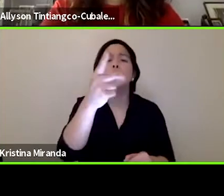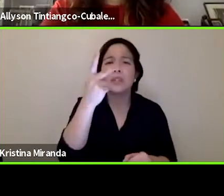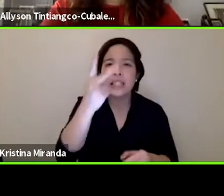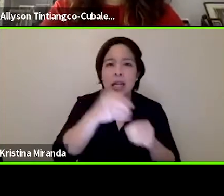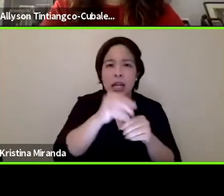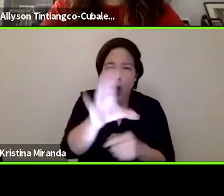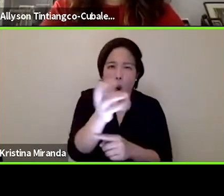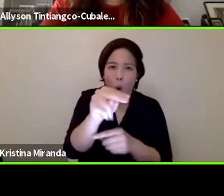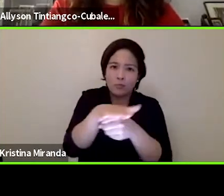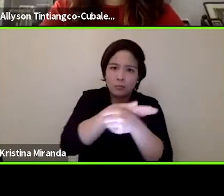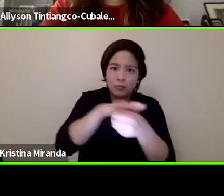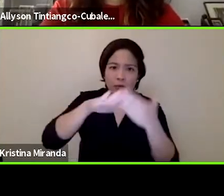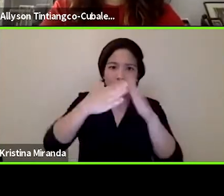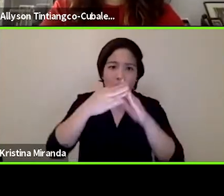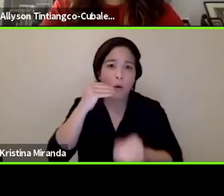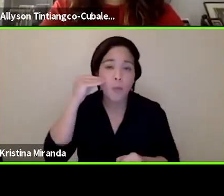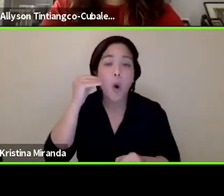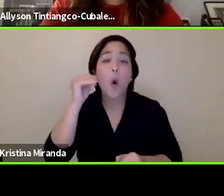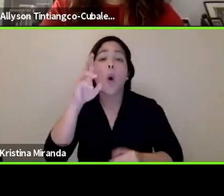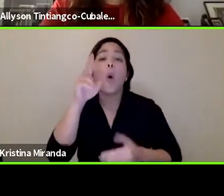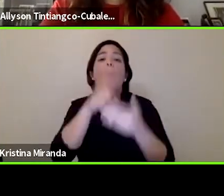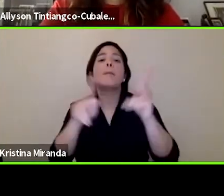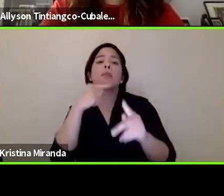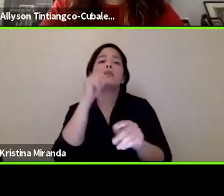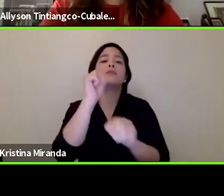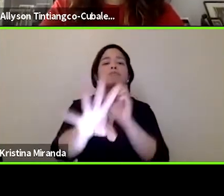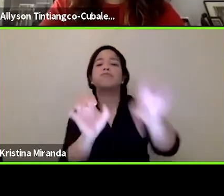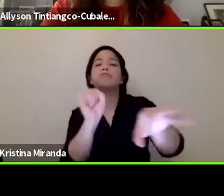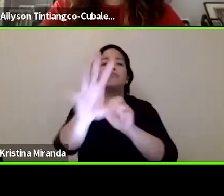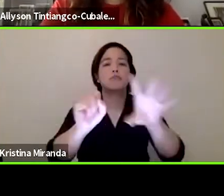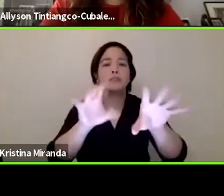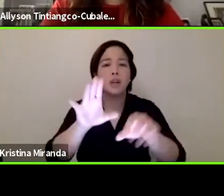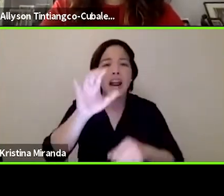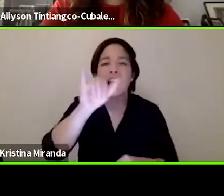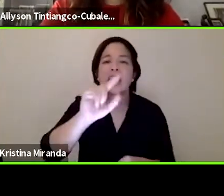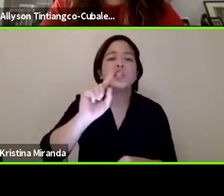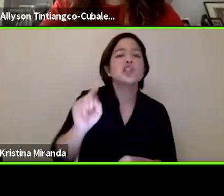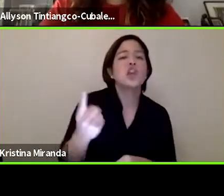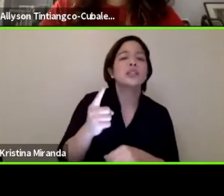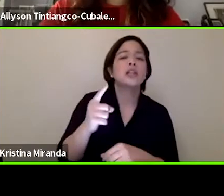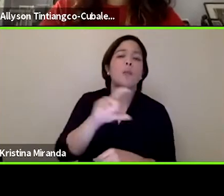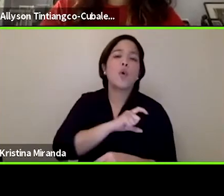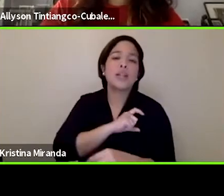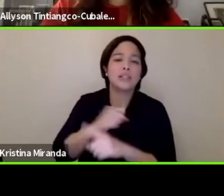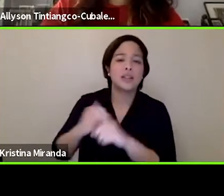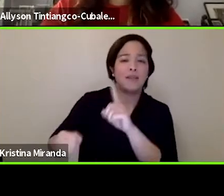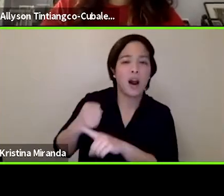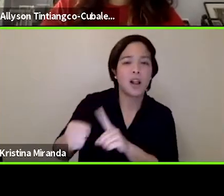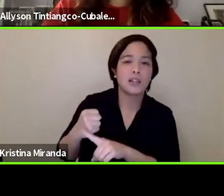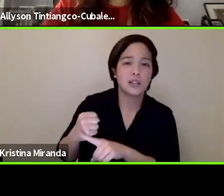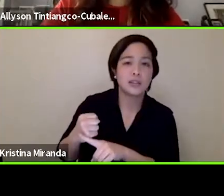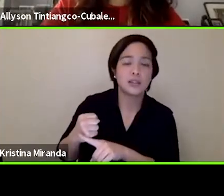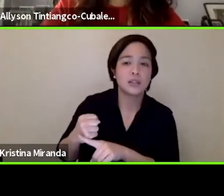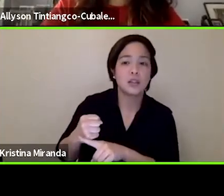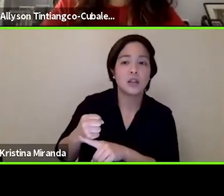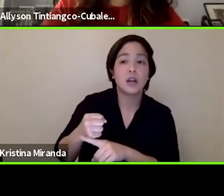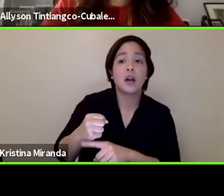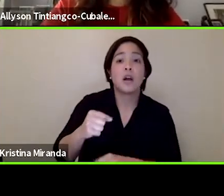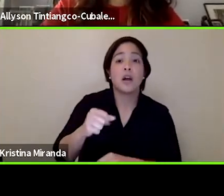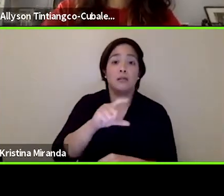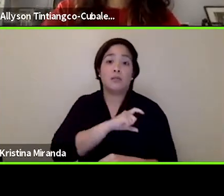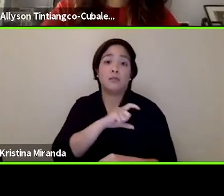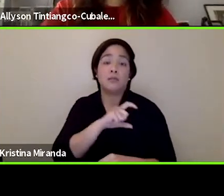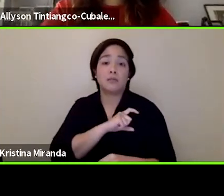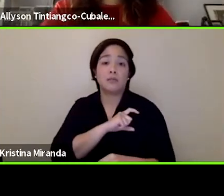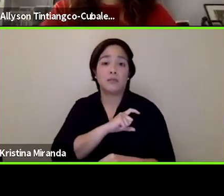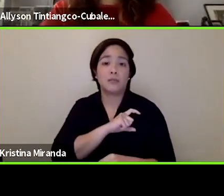the things that people have told you about, right? That's just police violence. Law enforcement and police are only